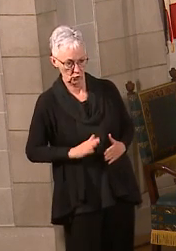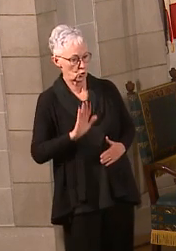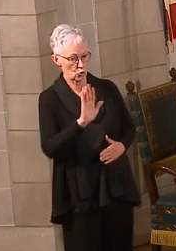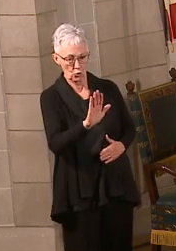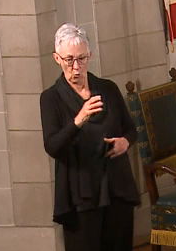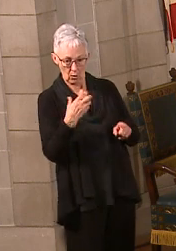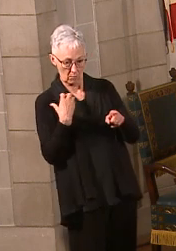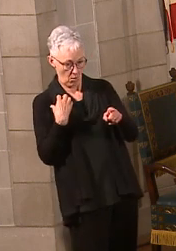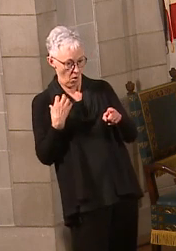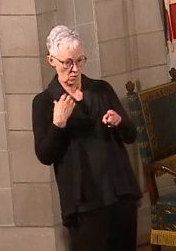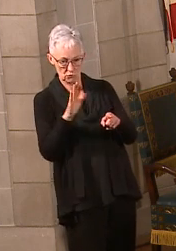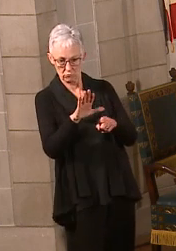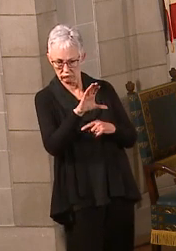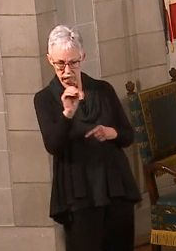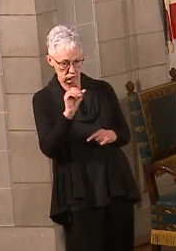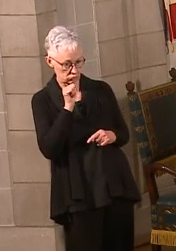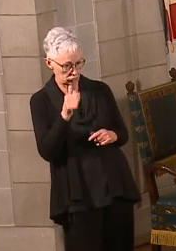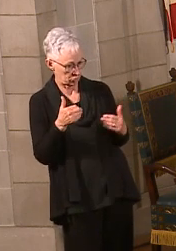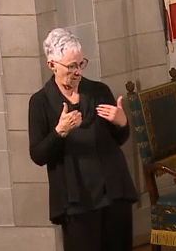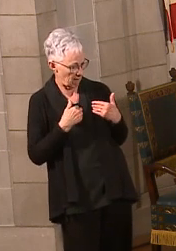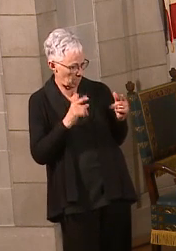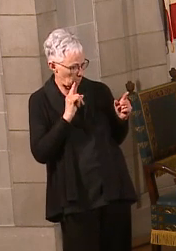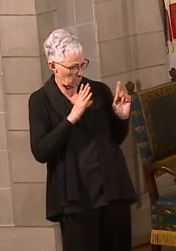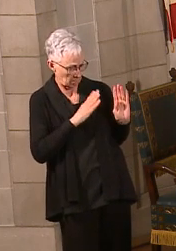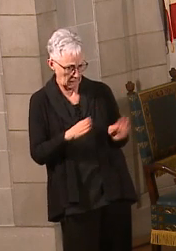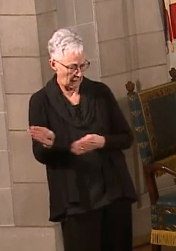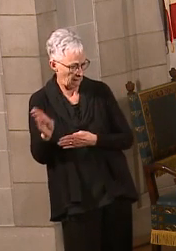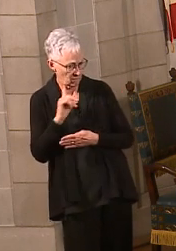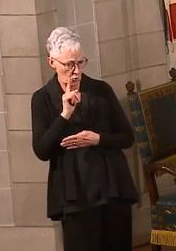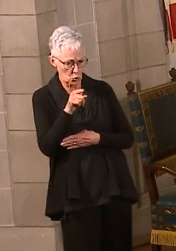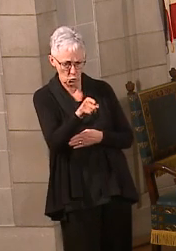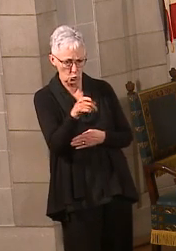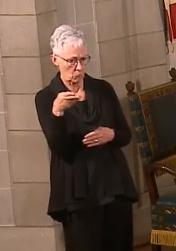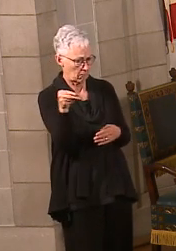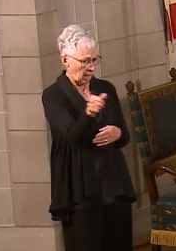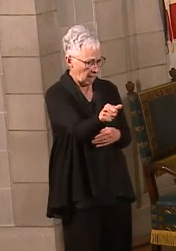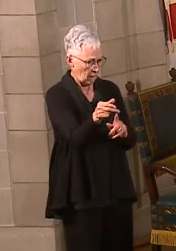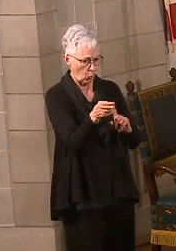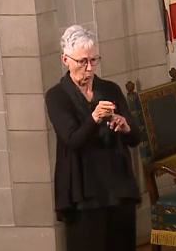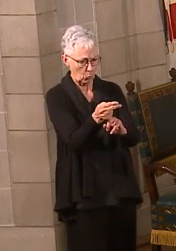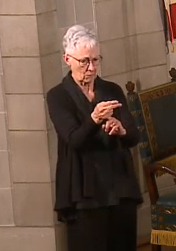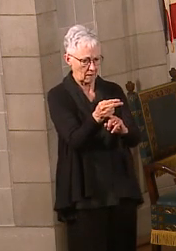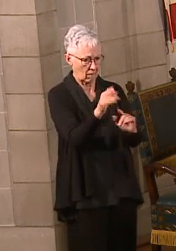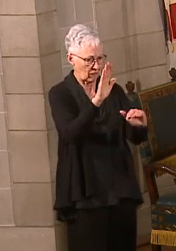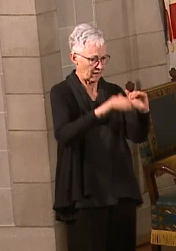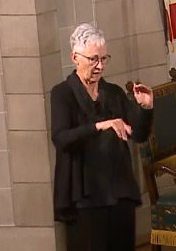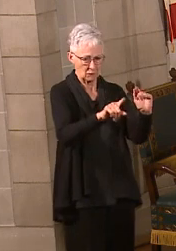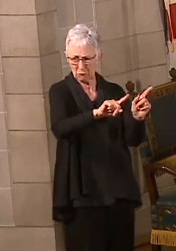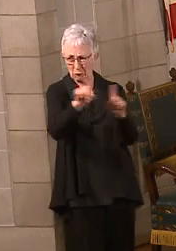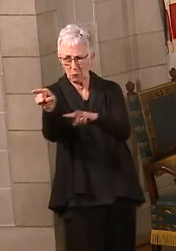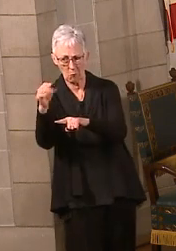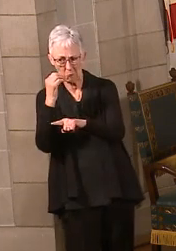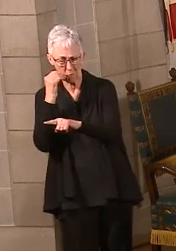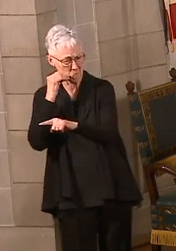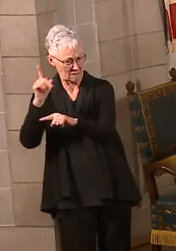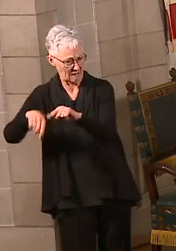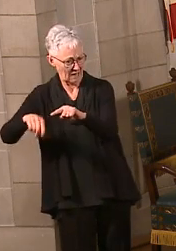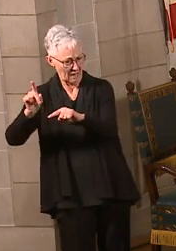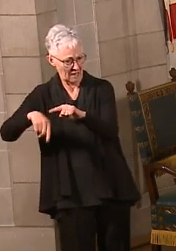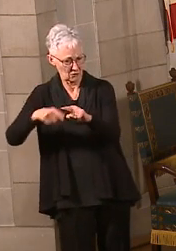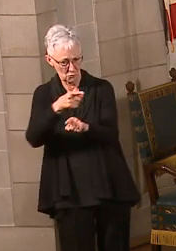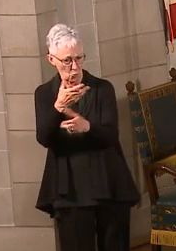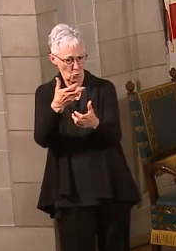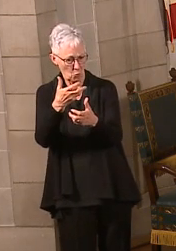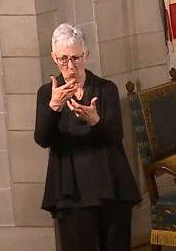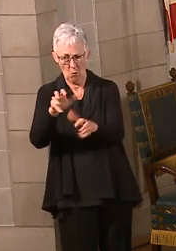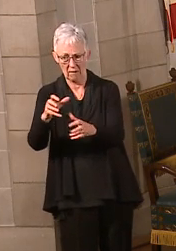find that place to stay to make sure that they're not being exposed or exposing their families to the coronavirus. Would that apply to correctional officers? Again, same sort of thing. We'll make that